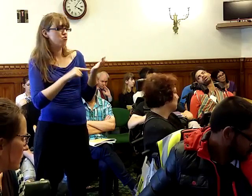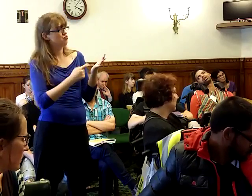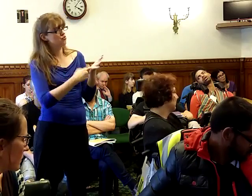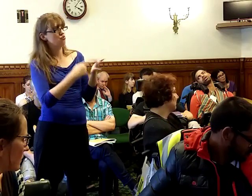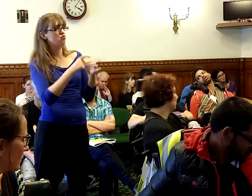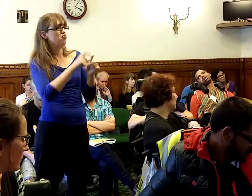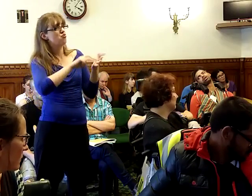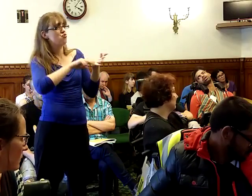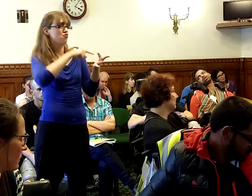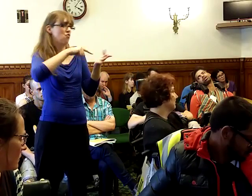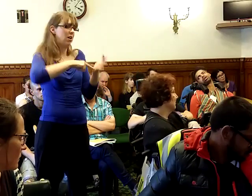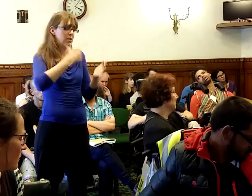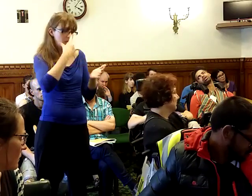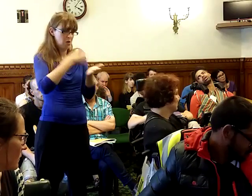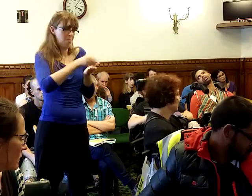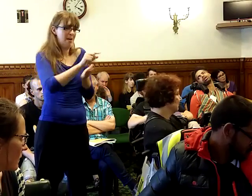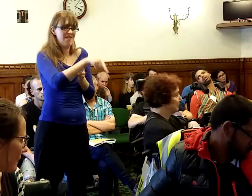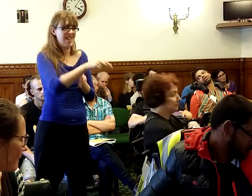it in 2 seconds.